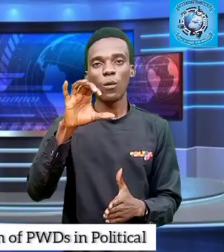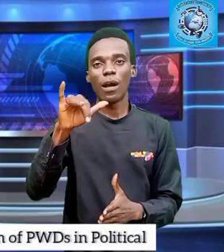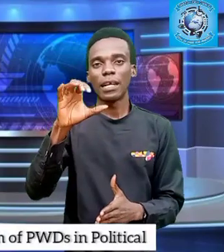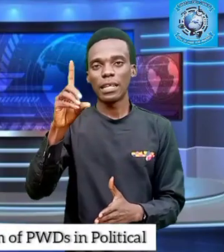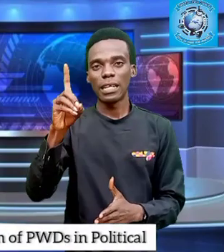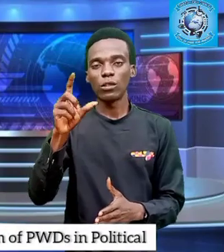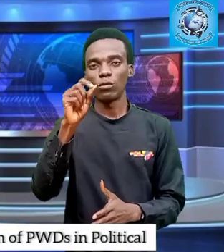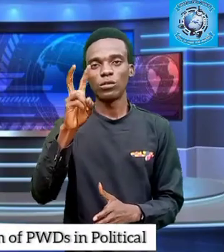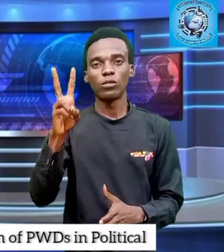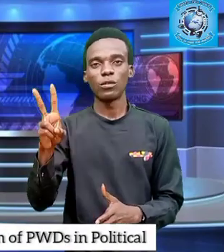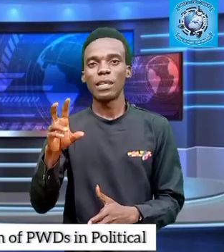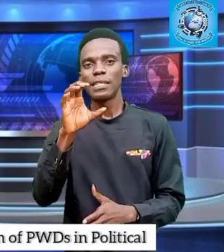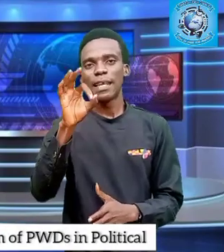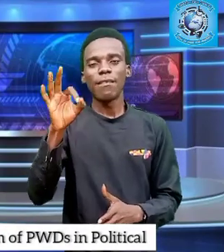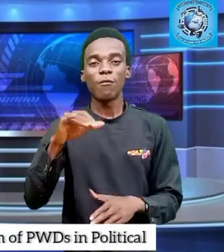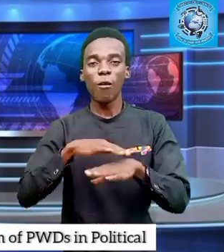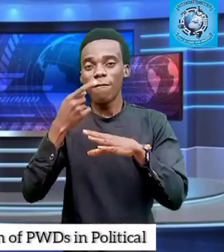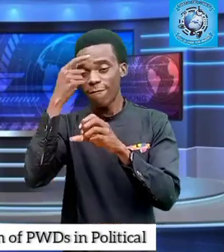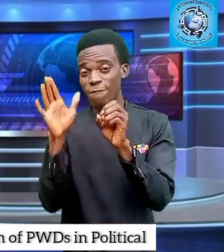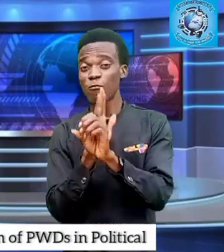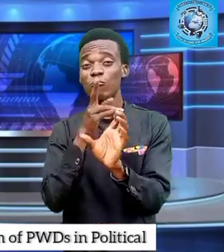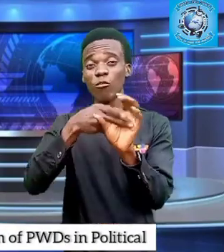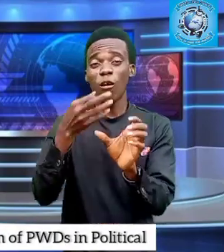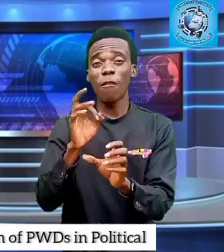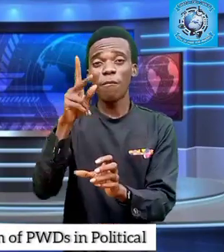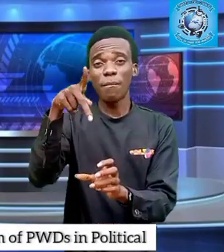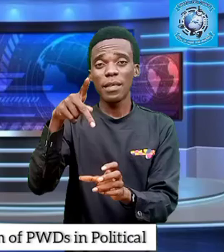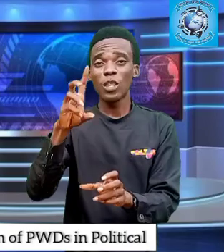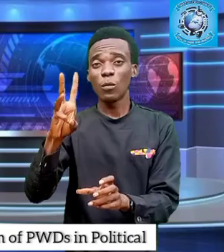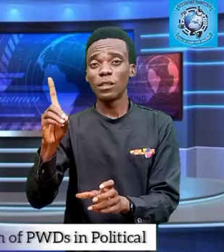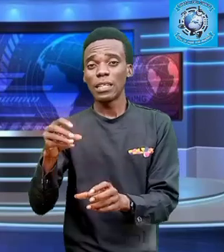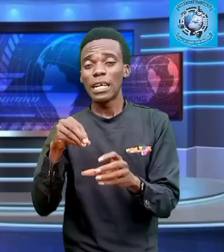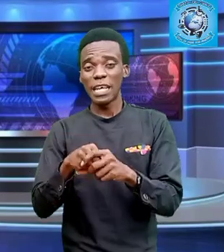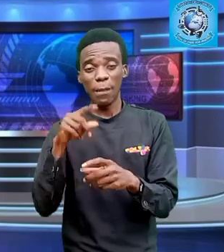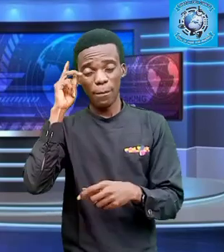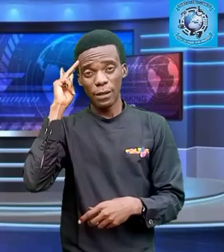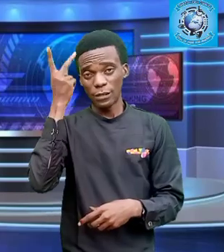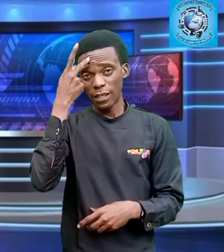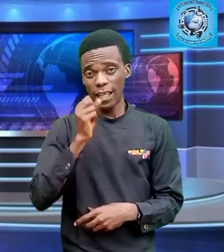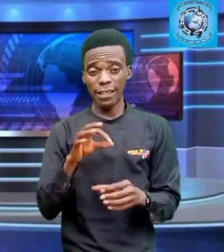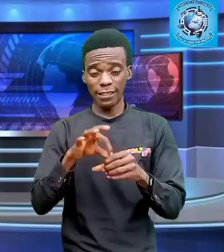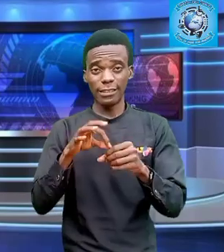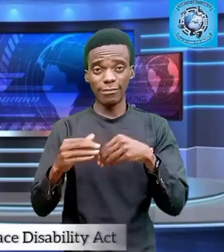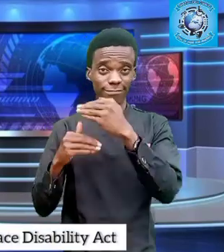2022 CSF calls for full participation of PWDs in political and electoral process.